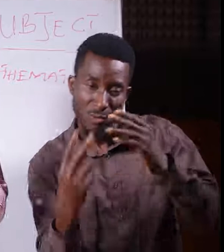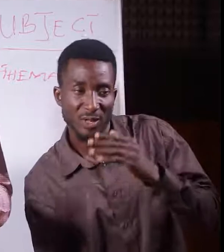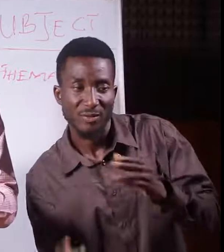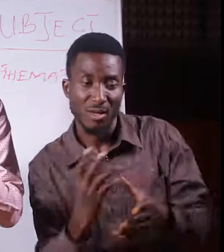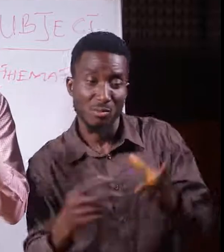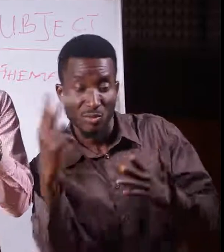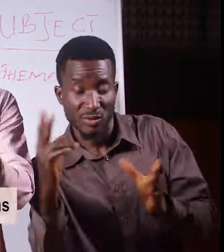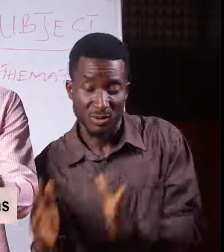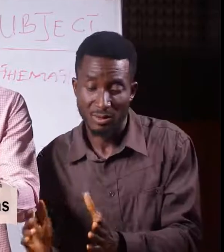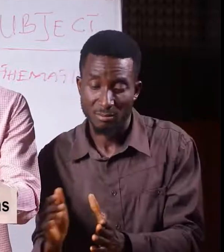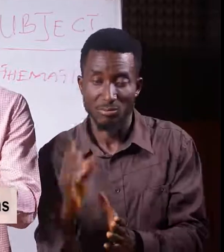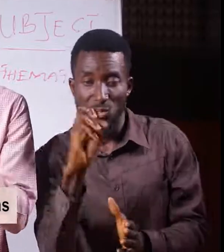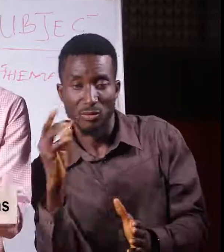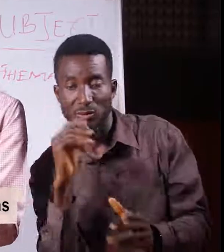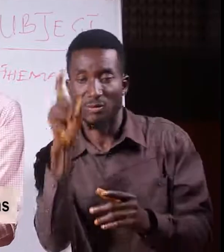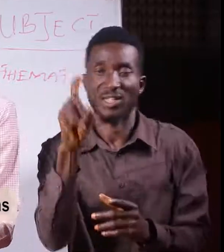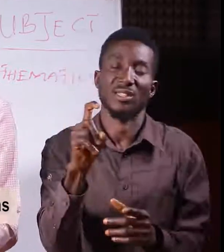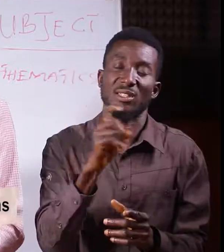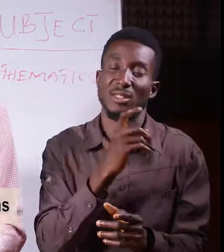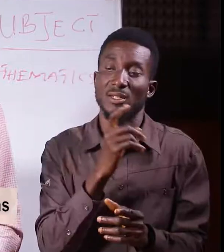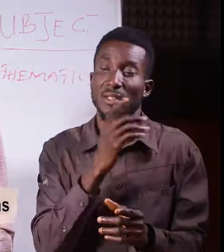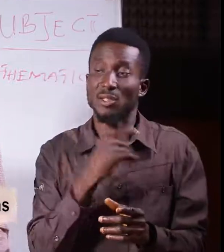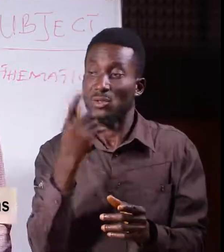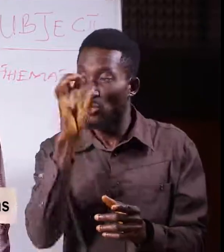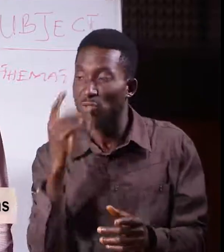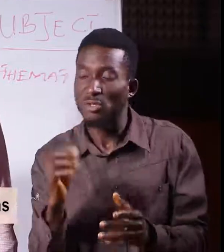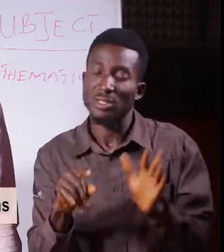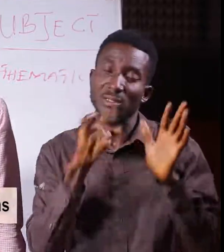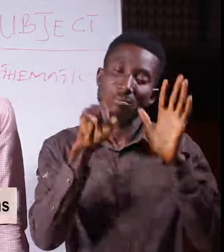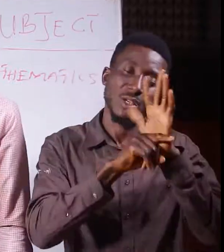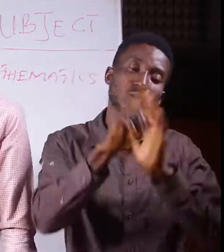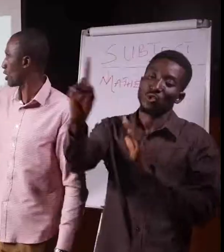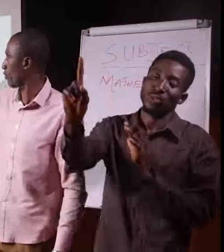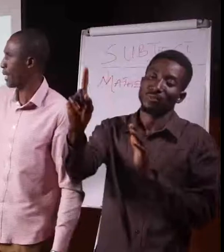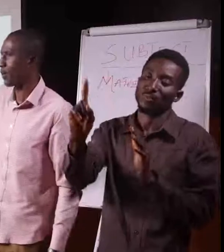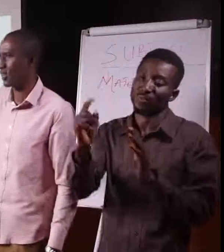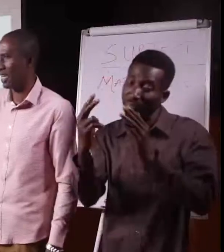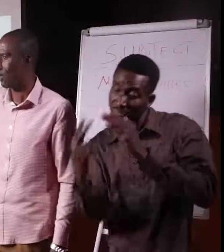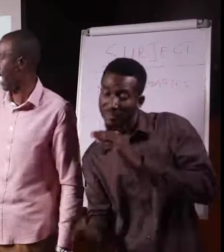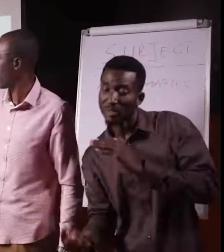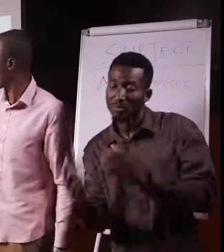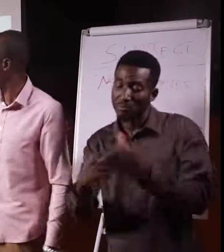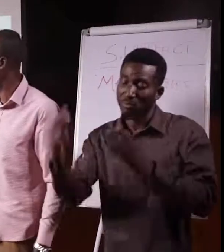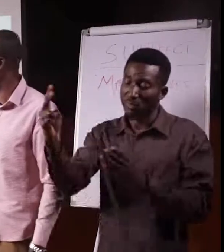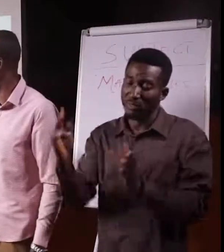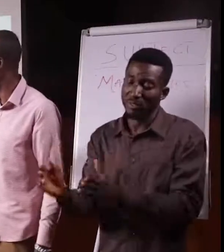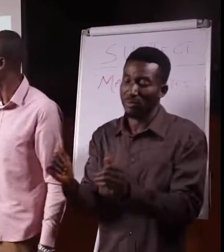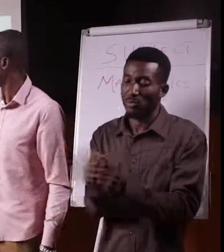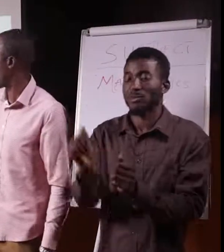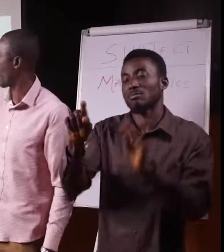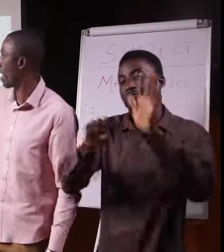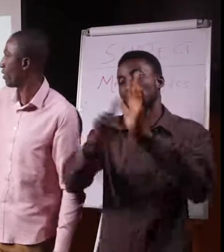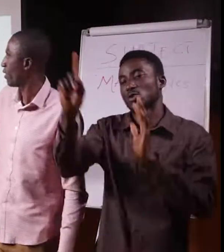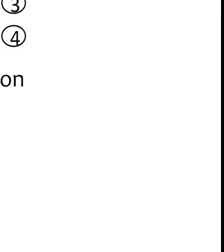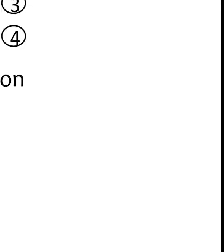by the coefficient of x. And the coefficient of x here is minus 1. So divide both sides by minus 1.